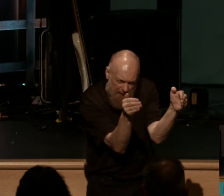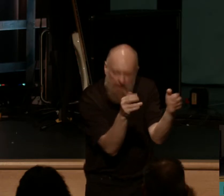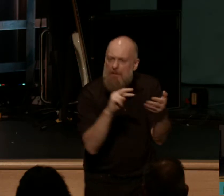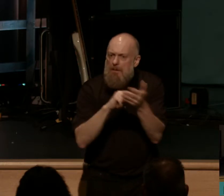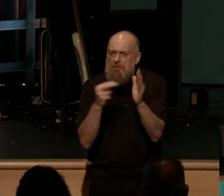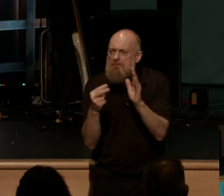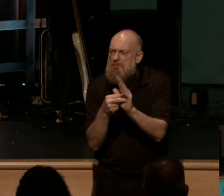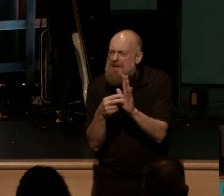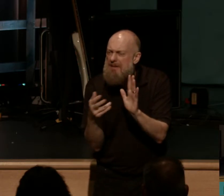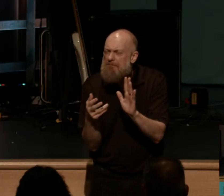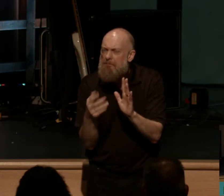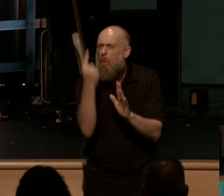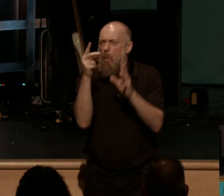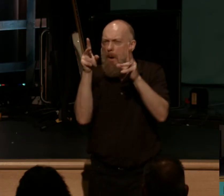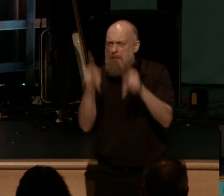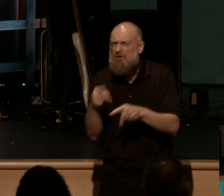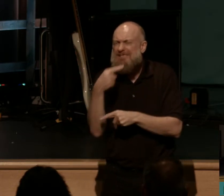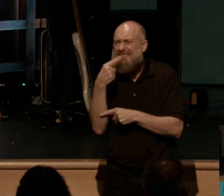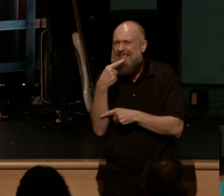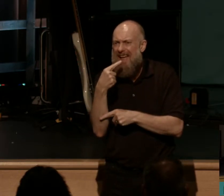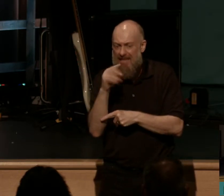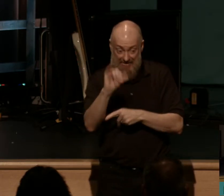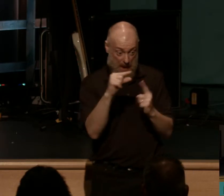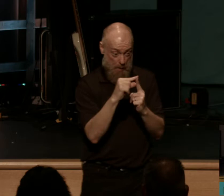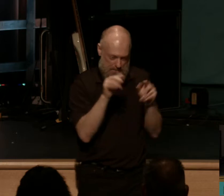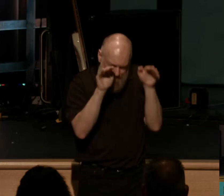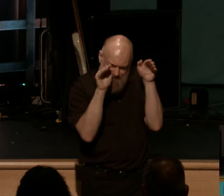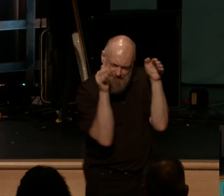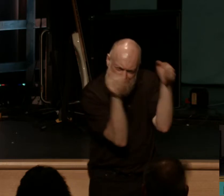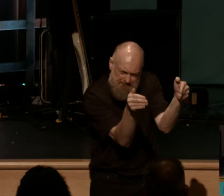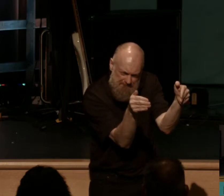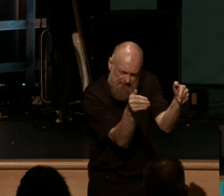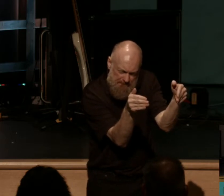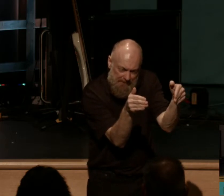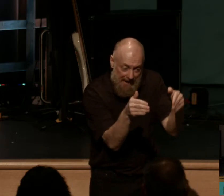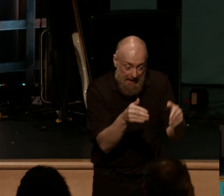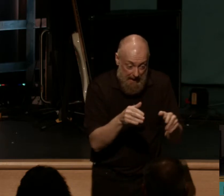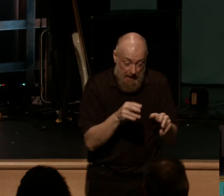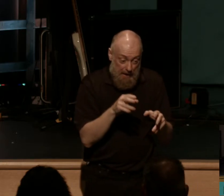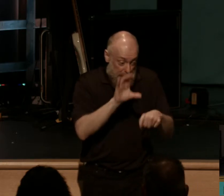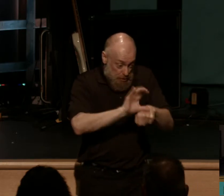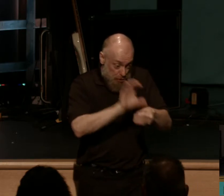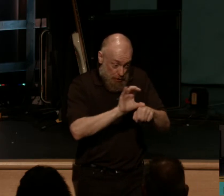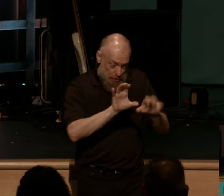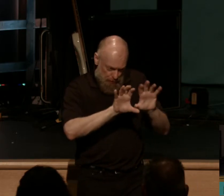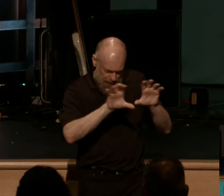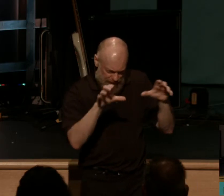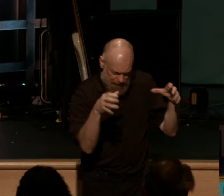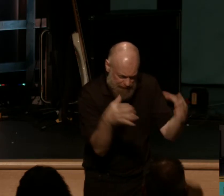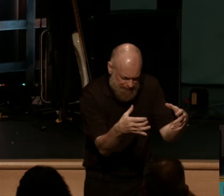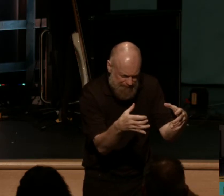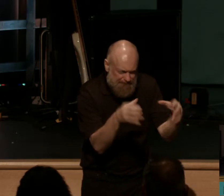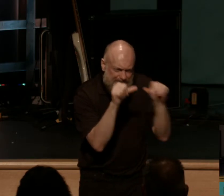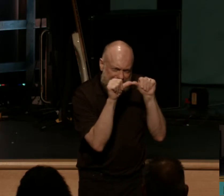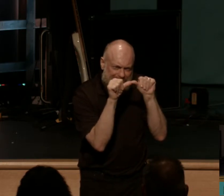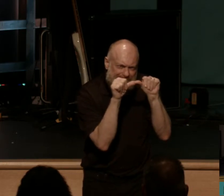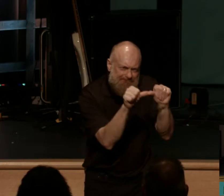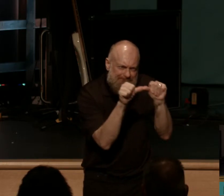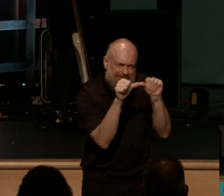this. Richard Longnecker said this. Many commentators picked it up as well. It means this. Devoted means a steadfast